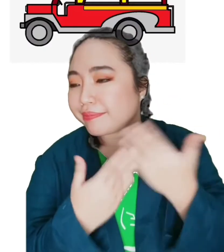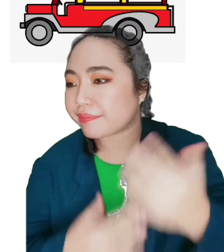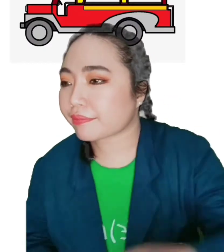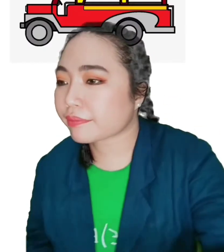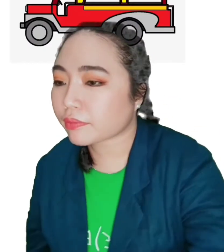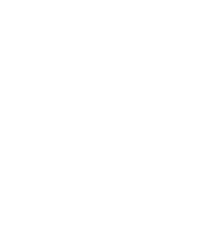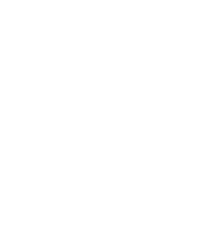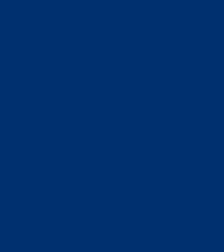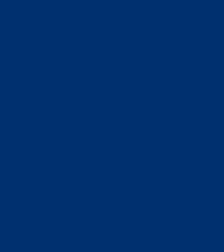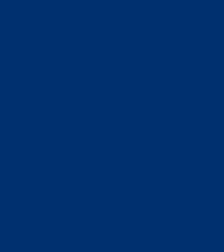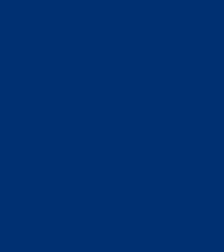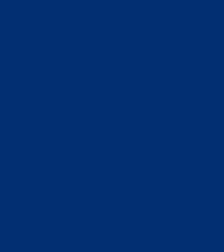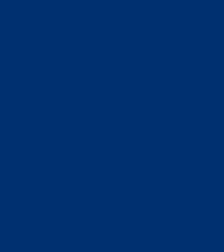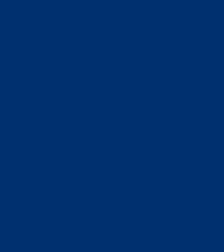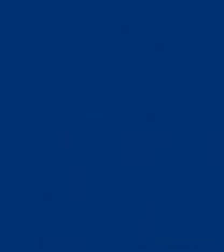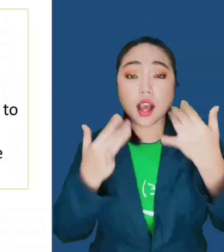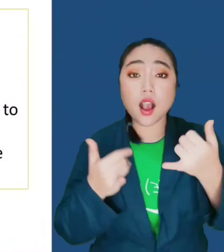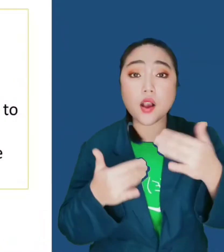See? It's easy.